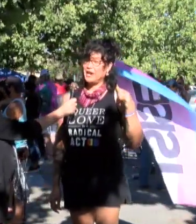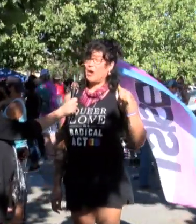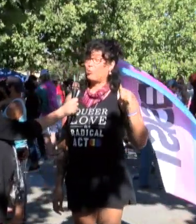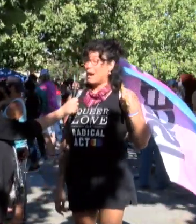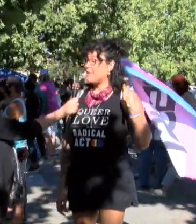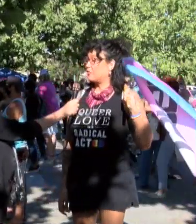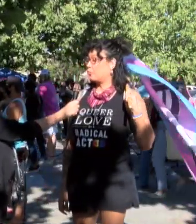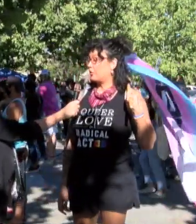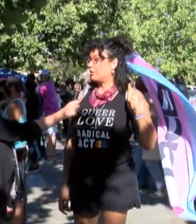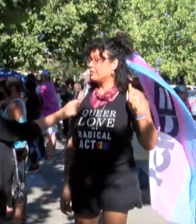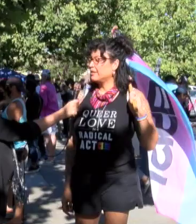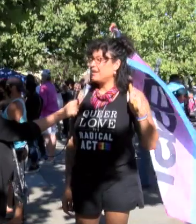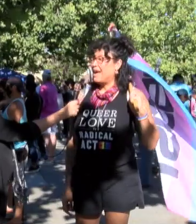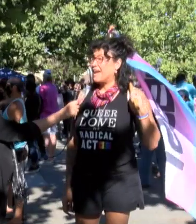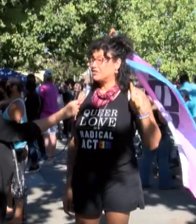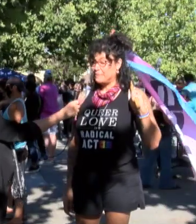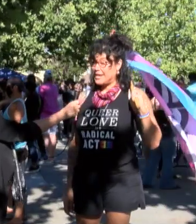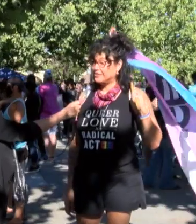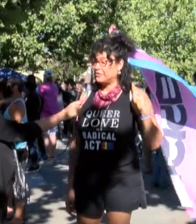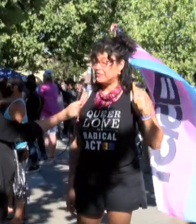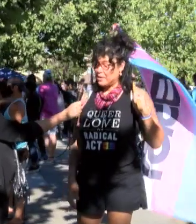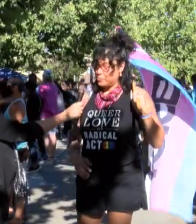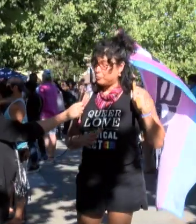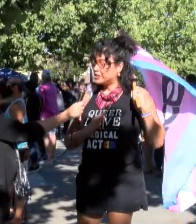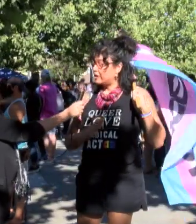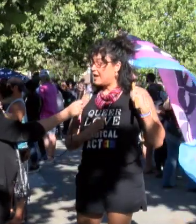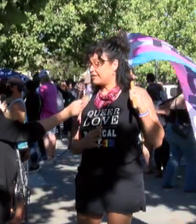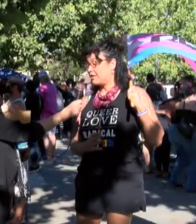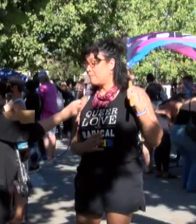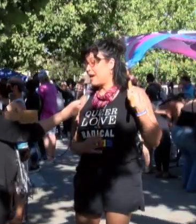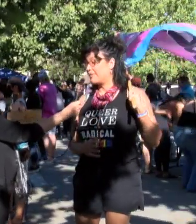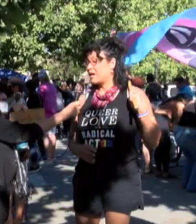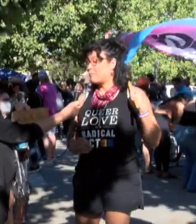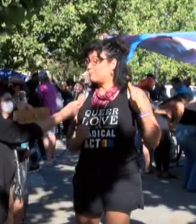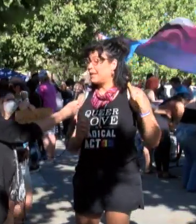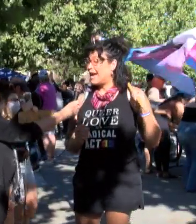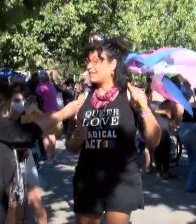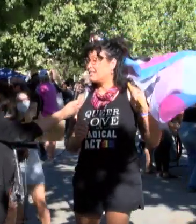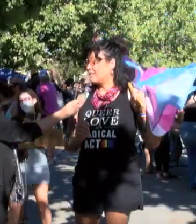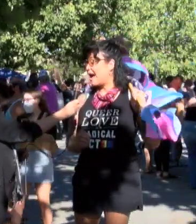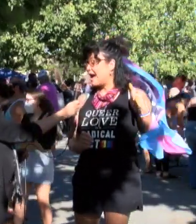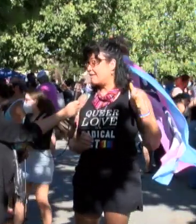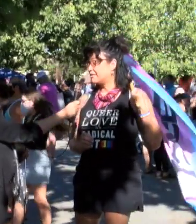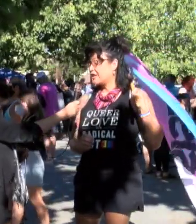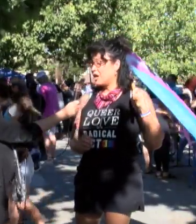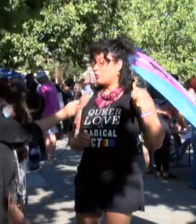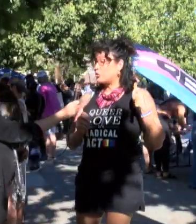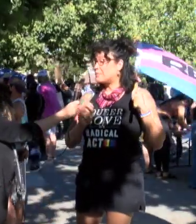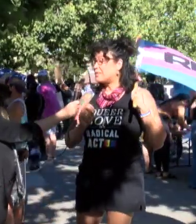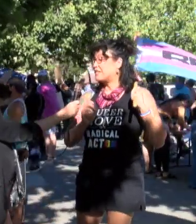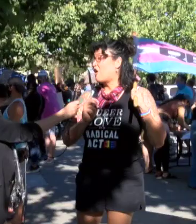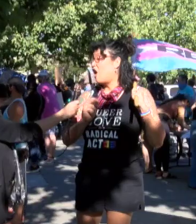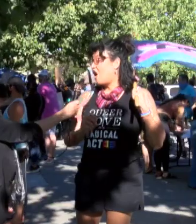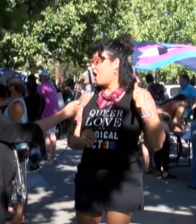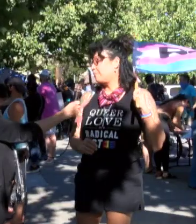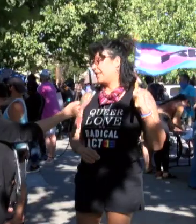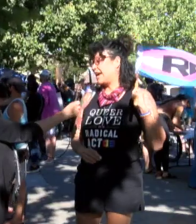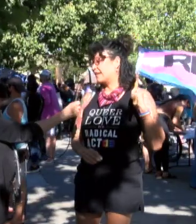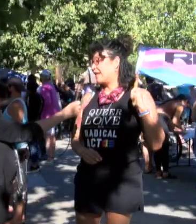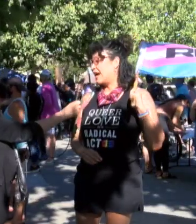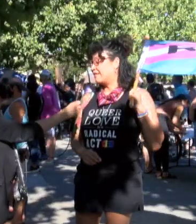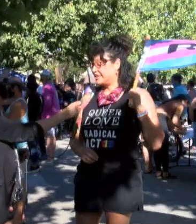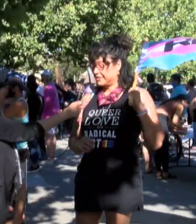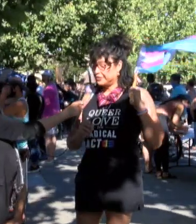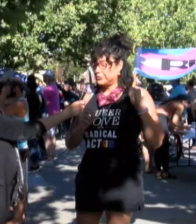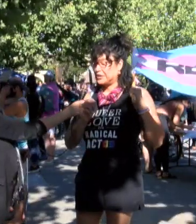communities around the world, and to make sure that when we talk about Black lives, we mean all